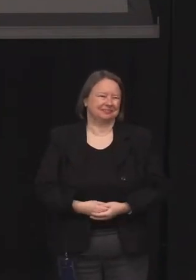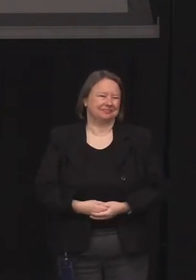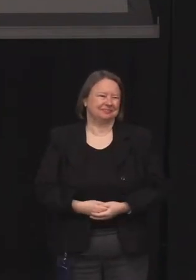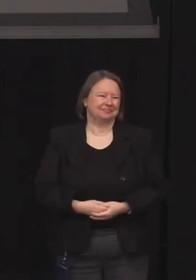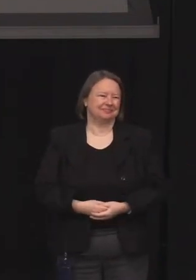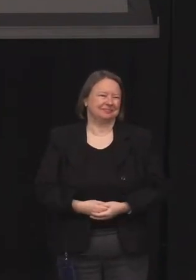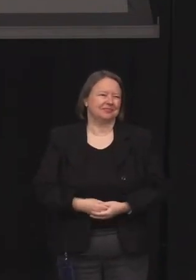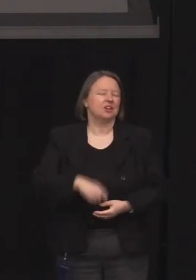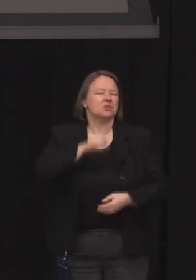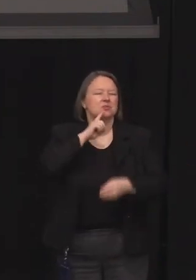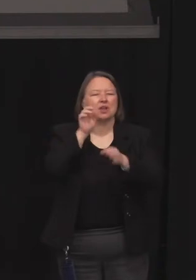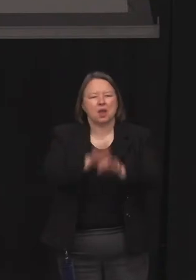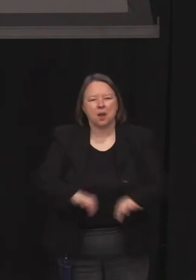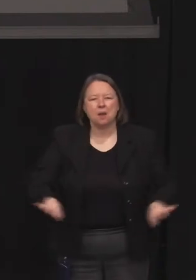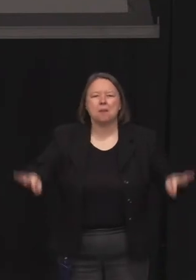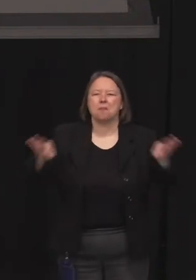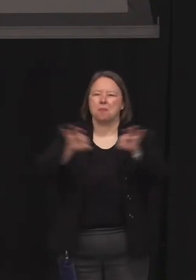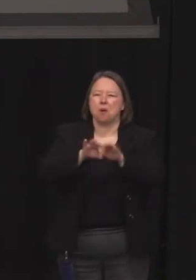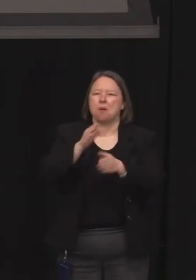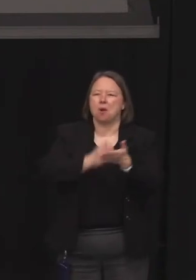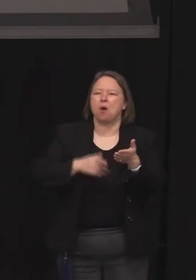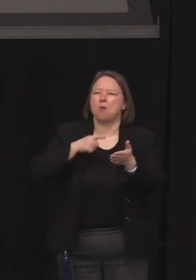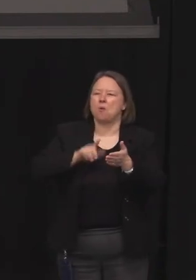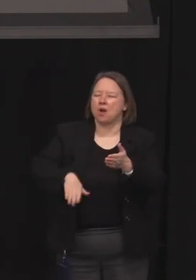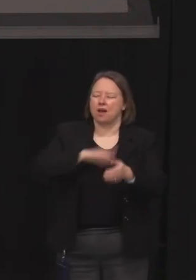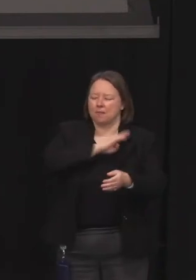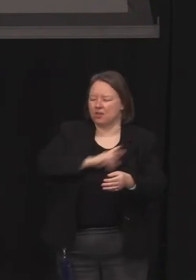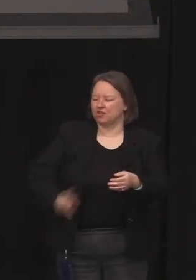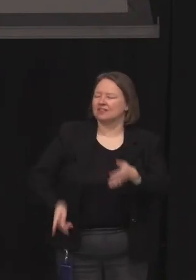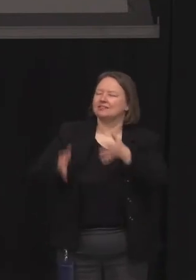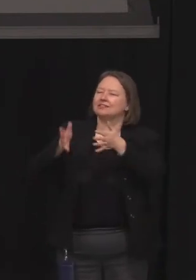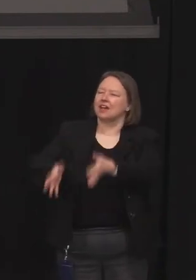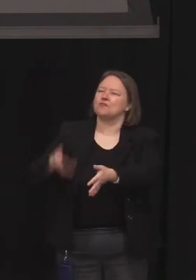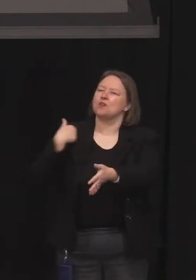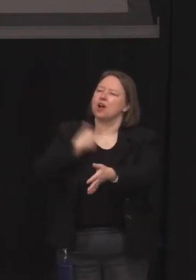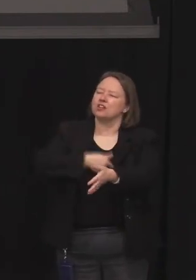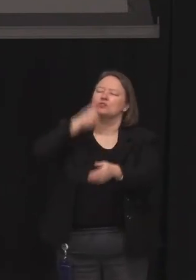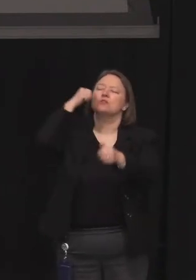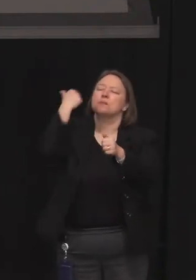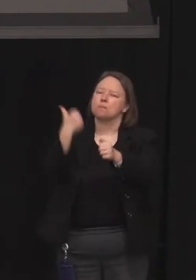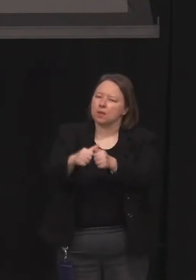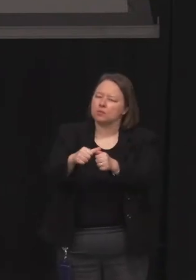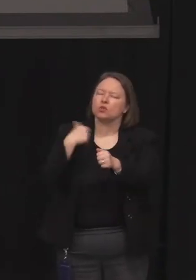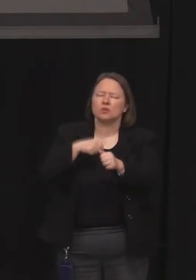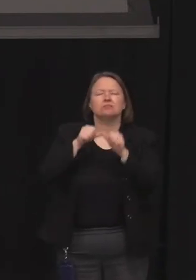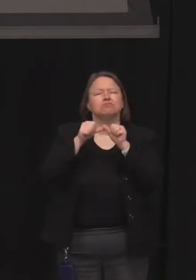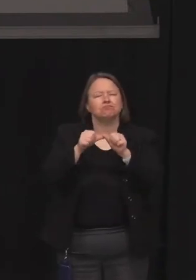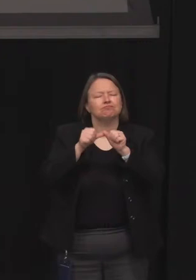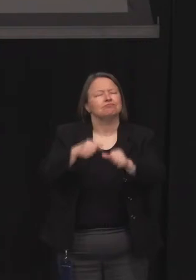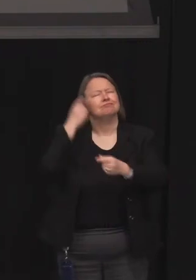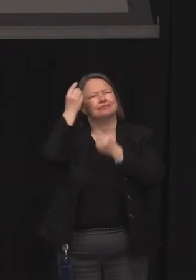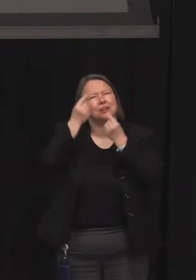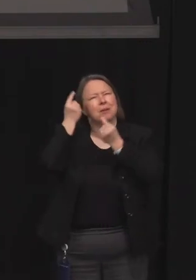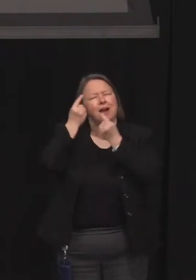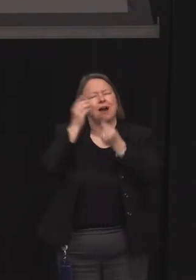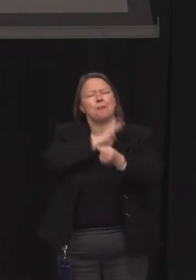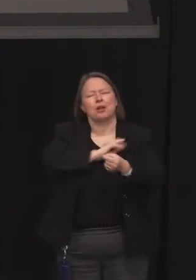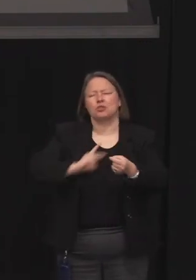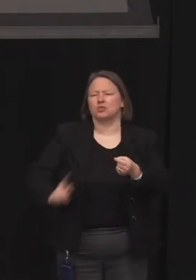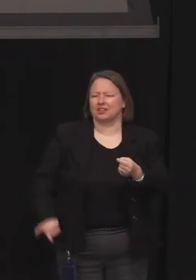That was an important aspect of his legacy for us all to remember as we continue to think about Dr. Martin Luther